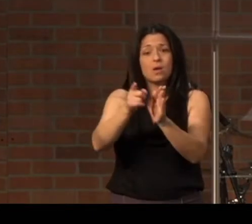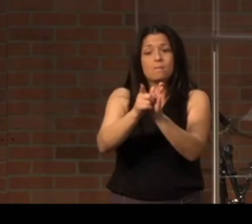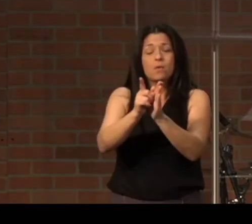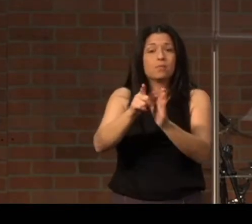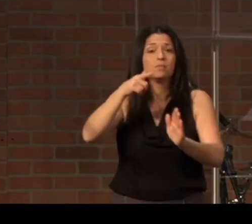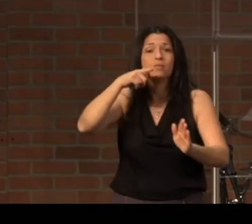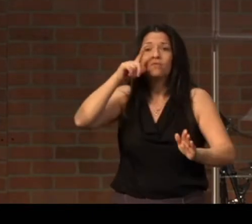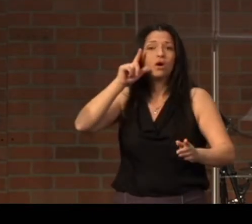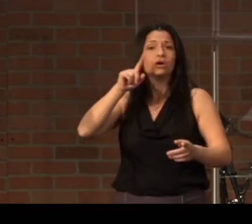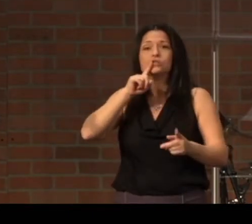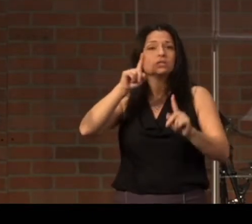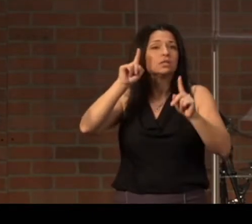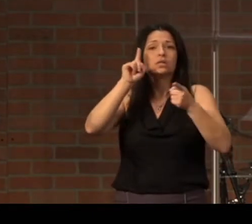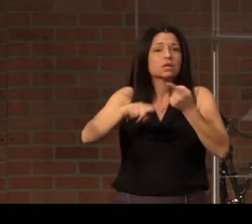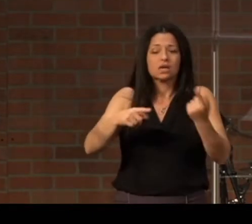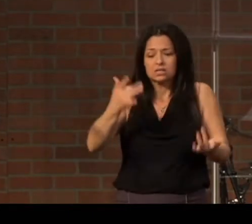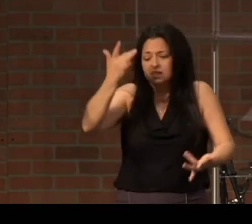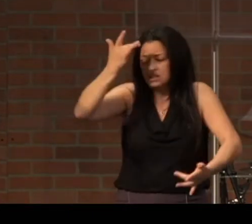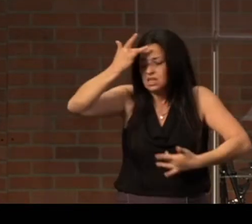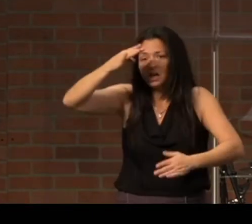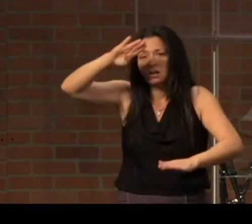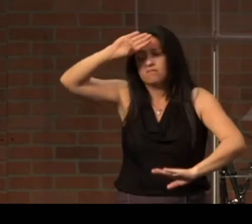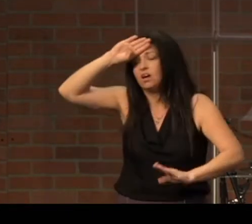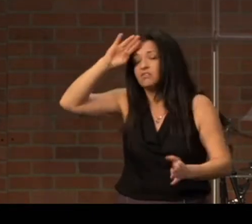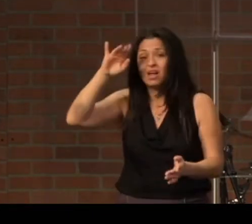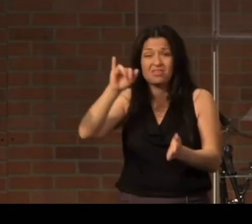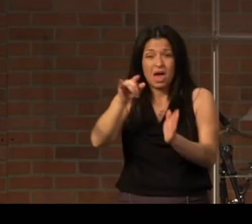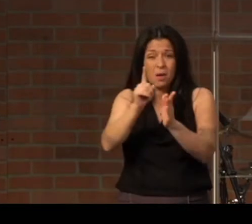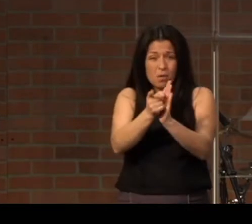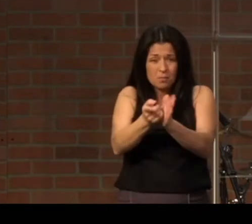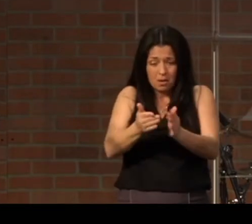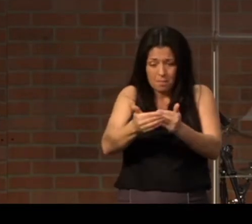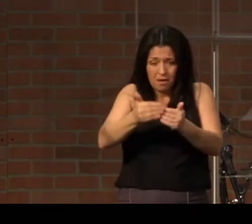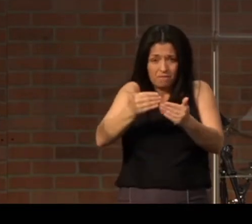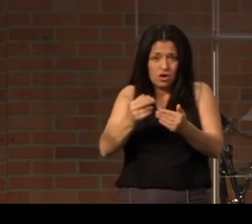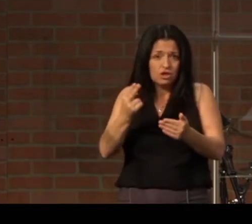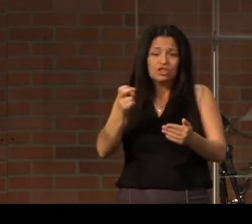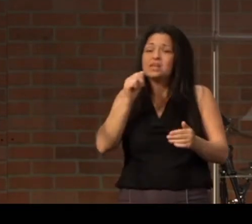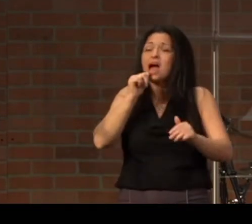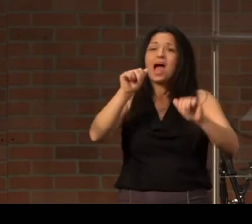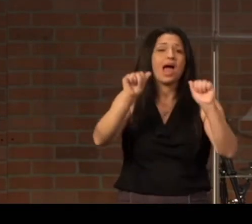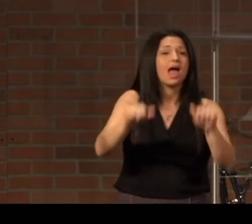couldn't. The moment before she was unable